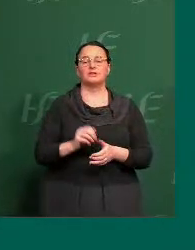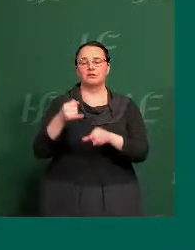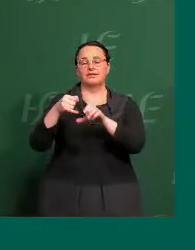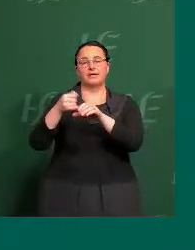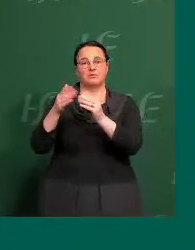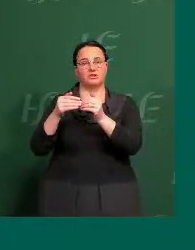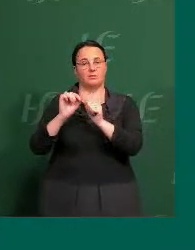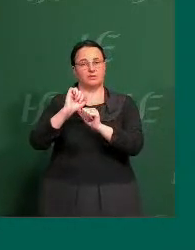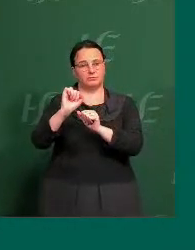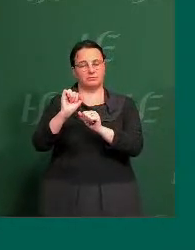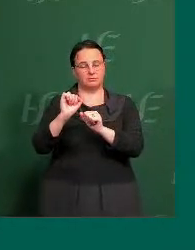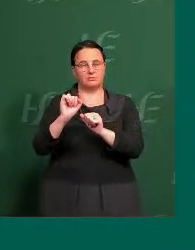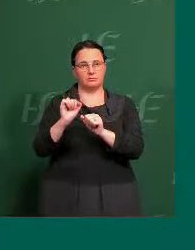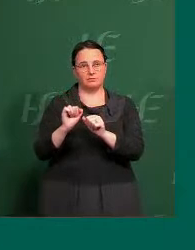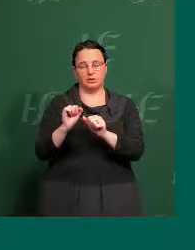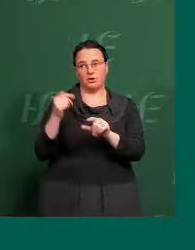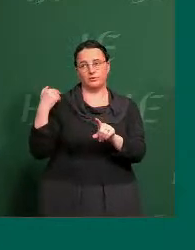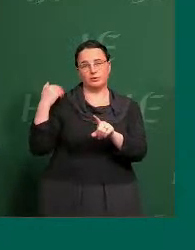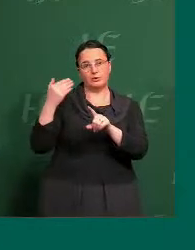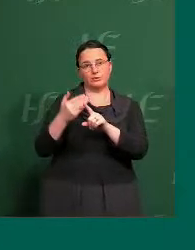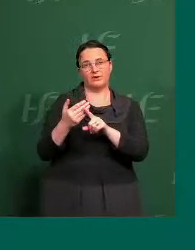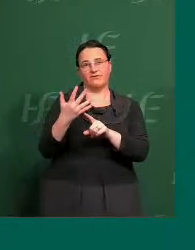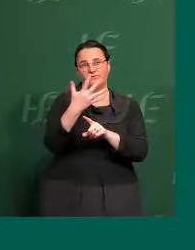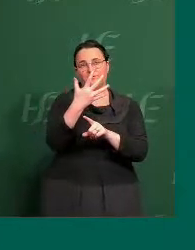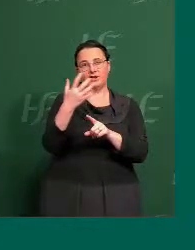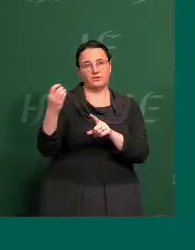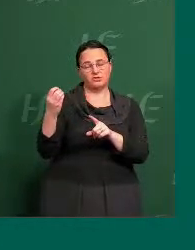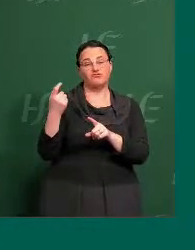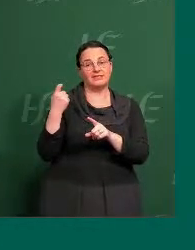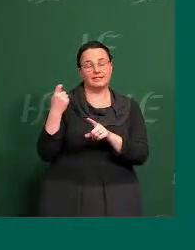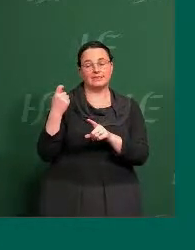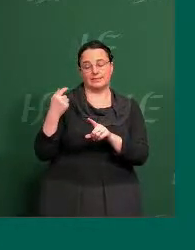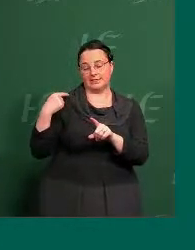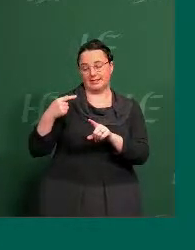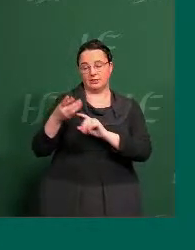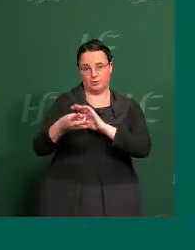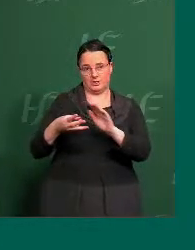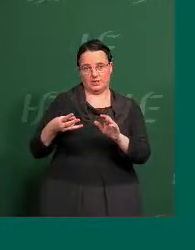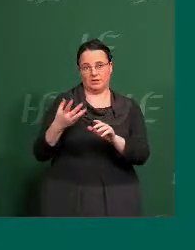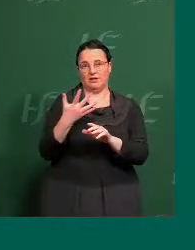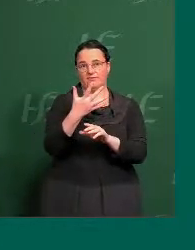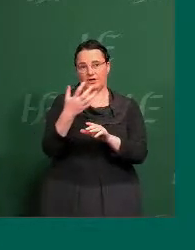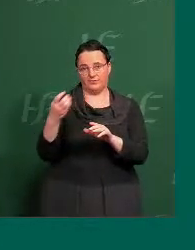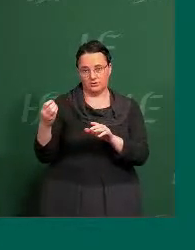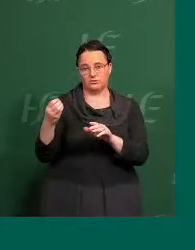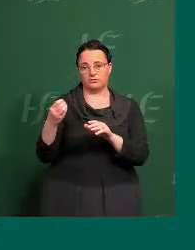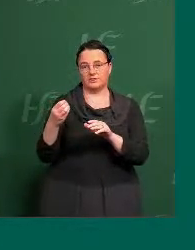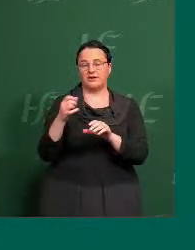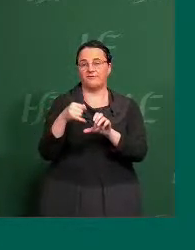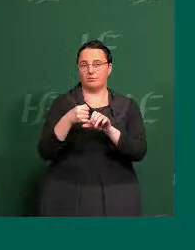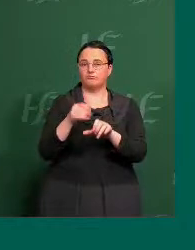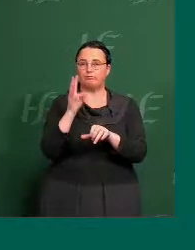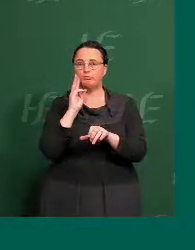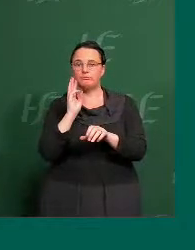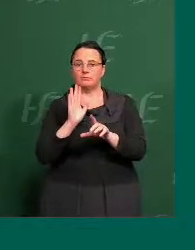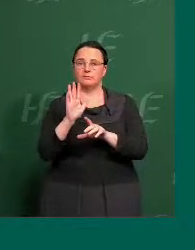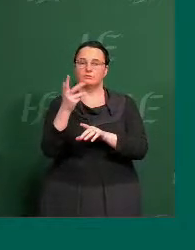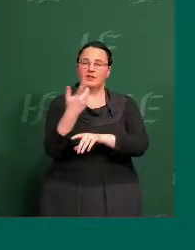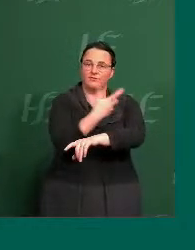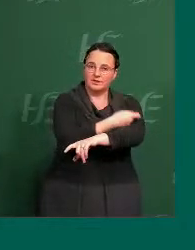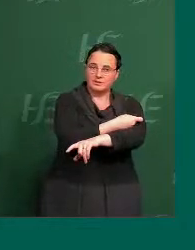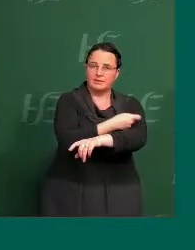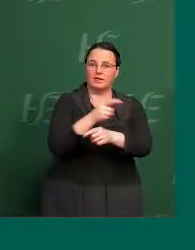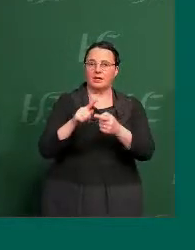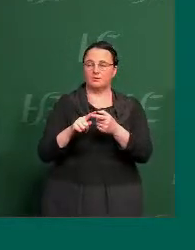we have had up to about 500 recently up to this week, and we do expect it to immediately go up to